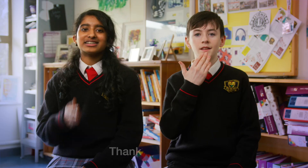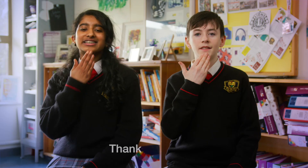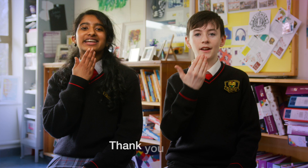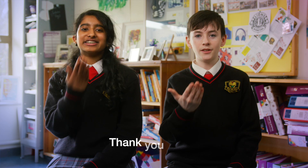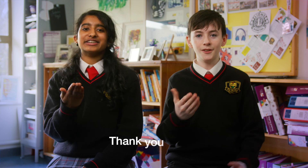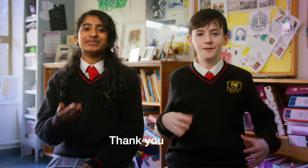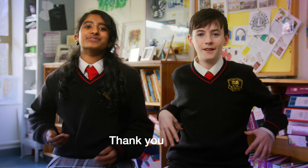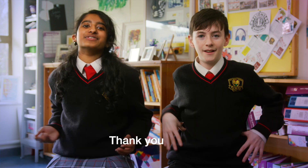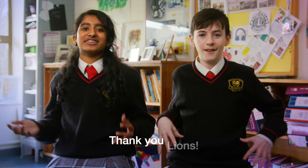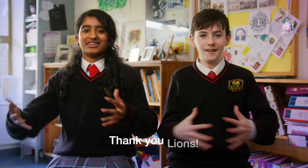Thank you for the lions.